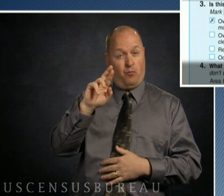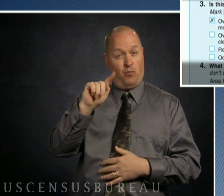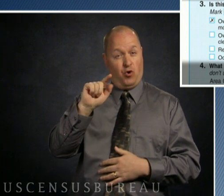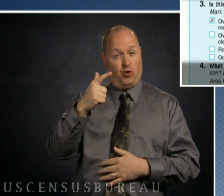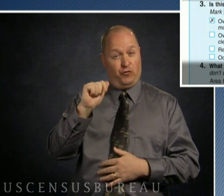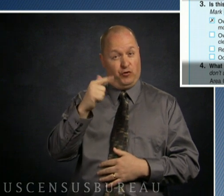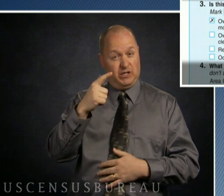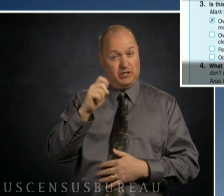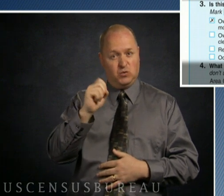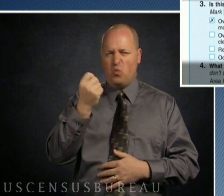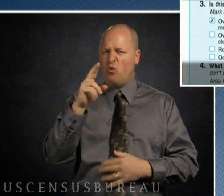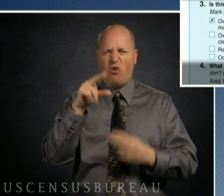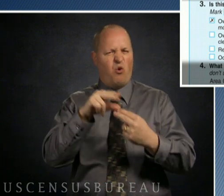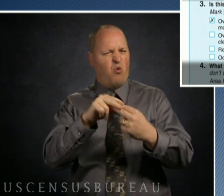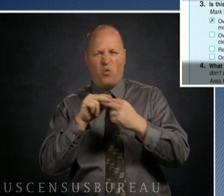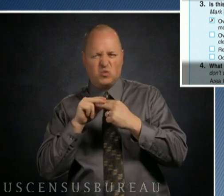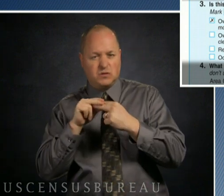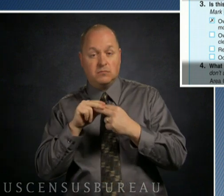loan?